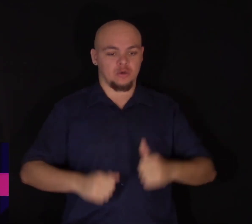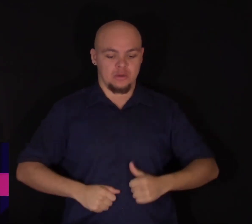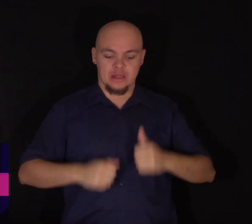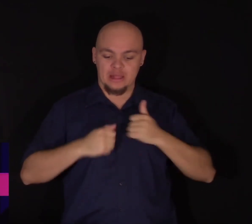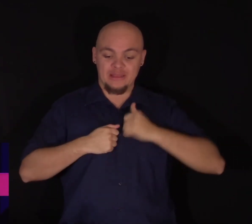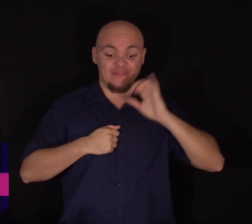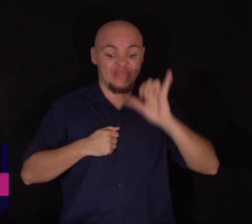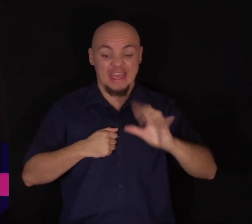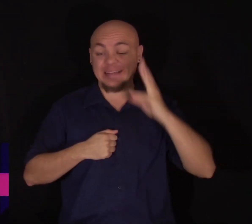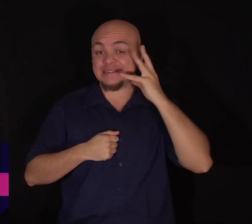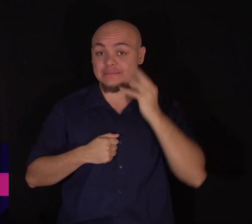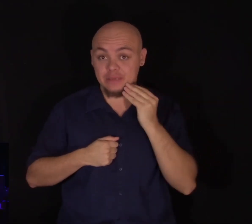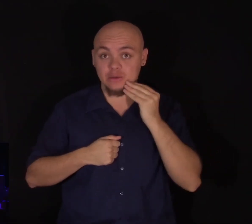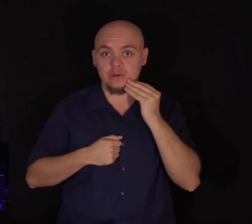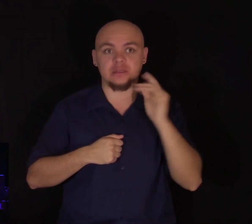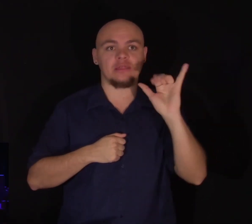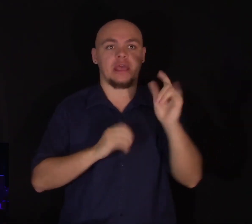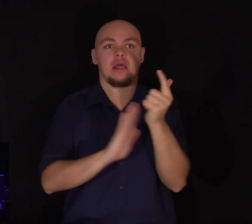problem.